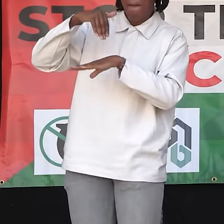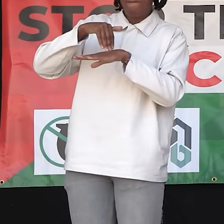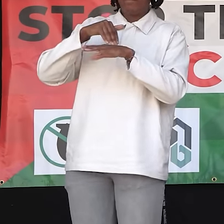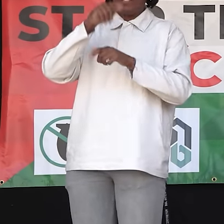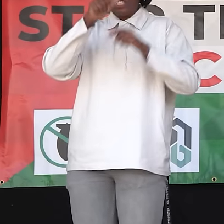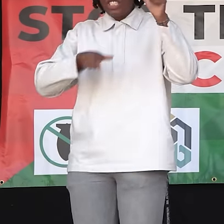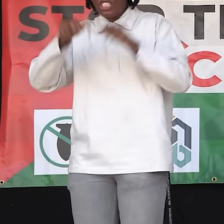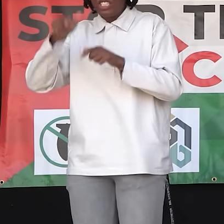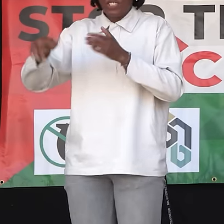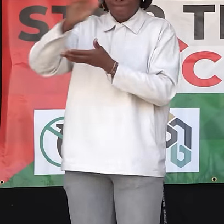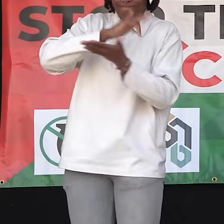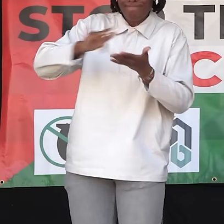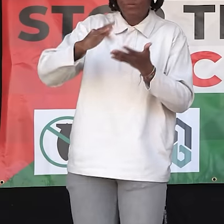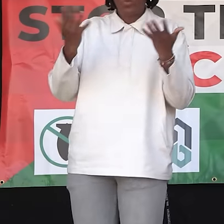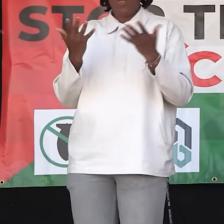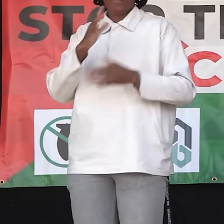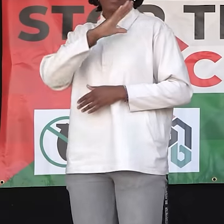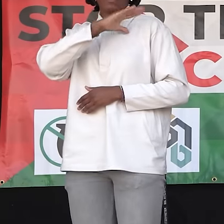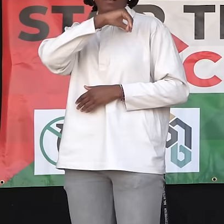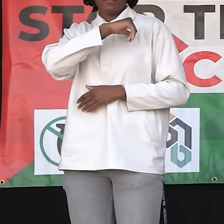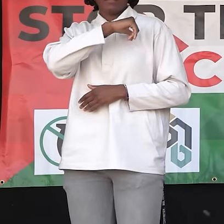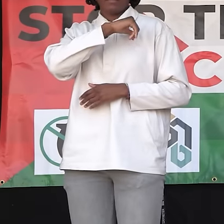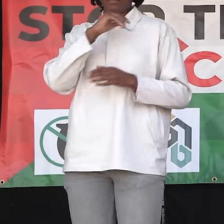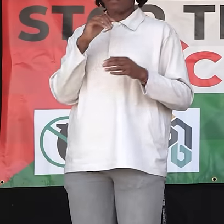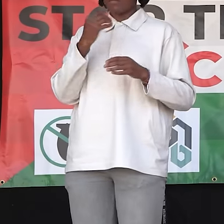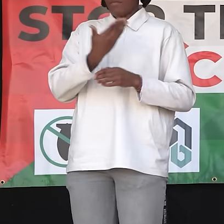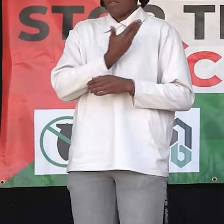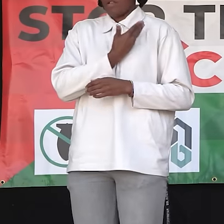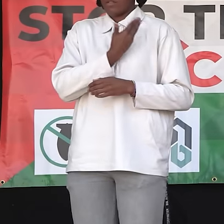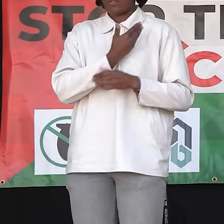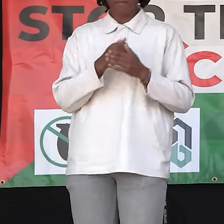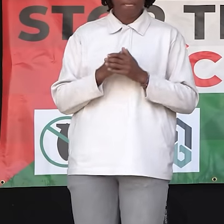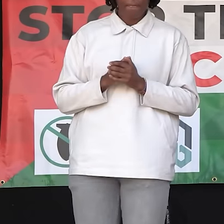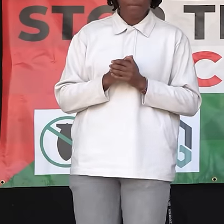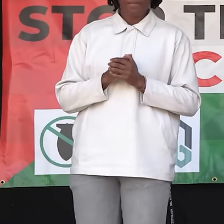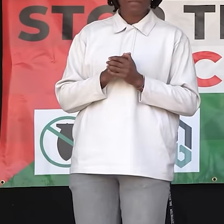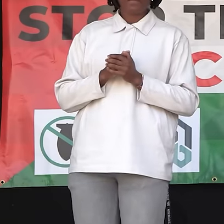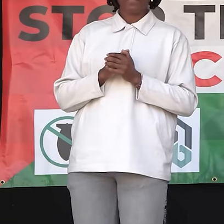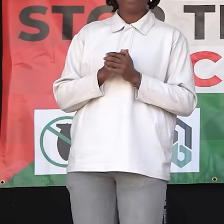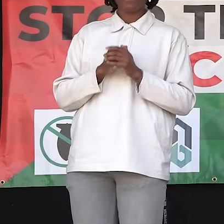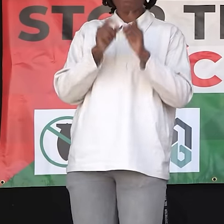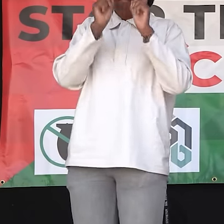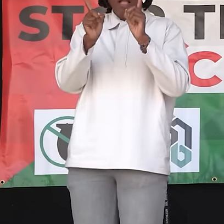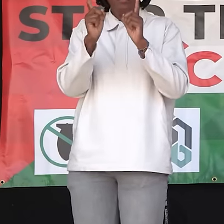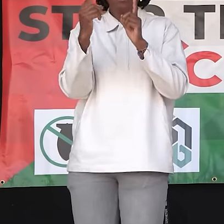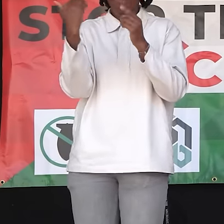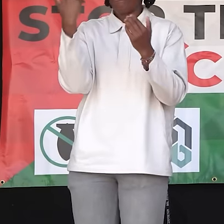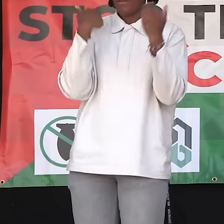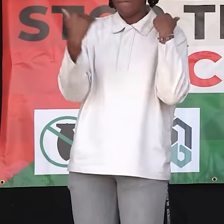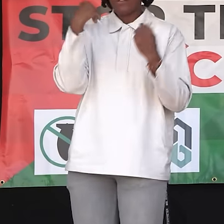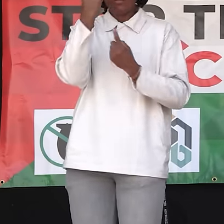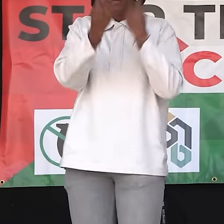in Gaza. And you need to remind yourselves that in the court